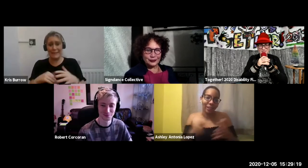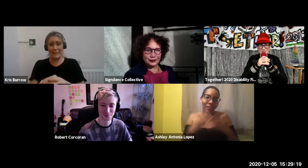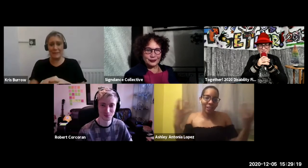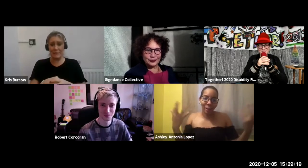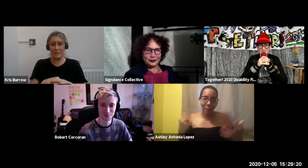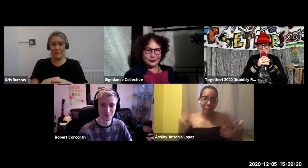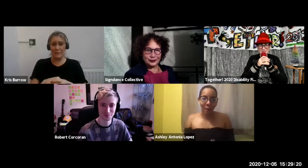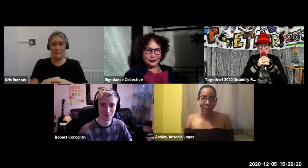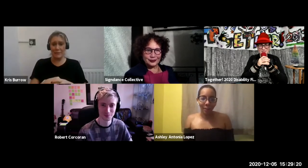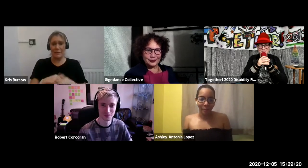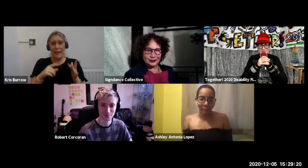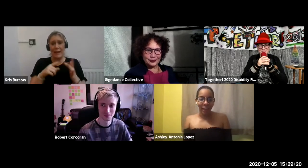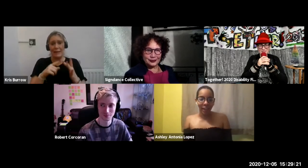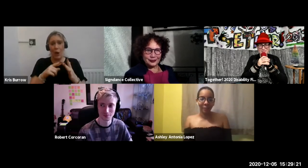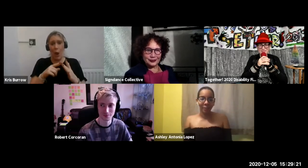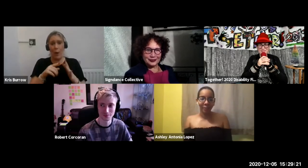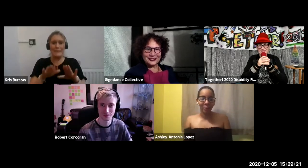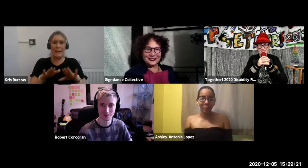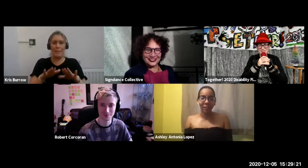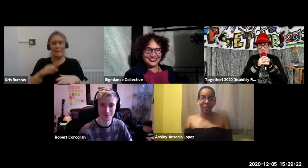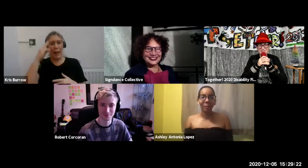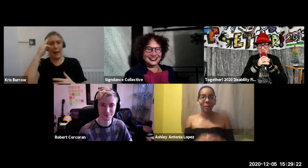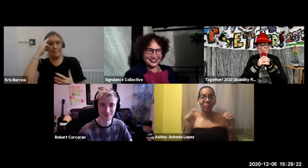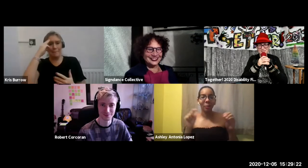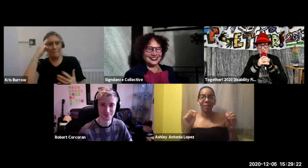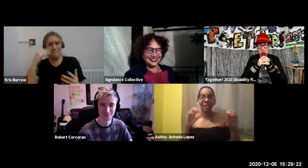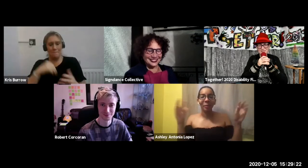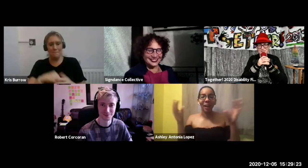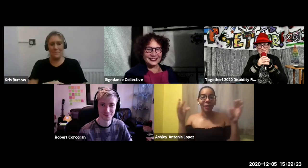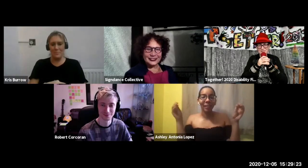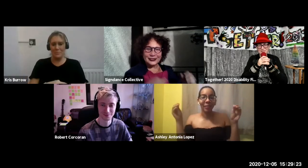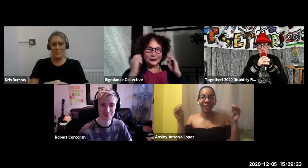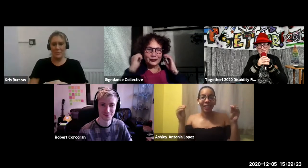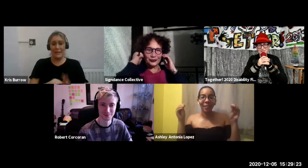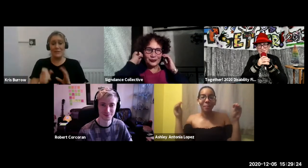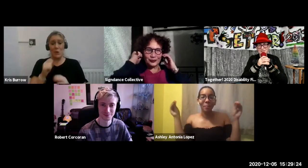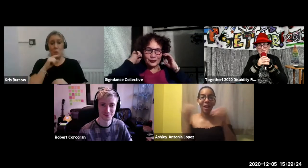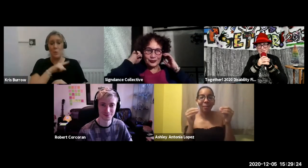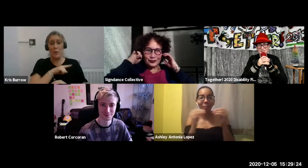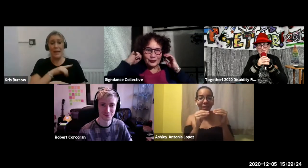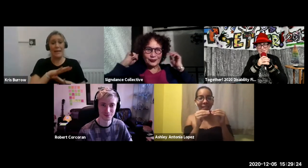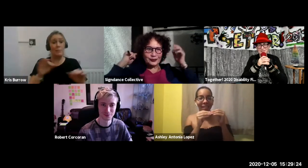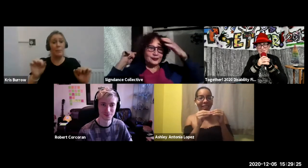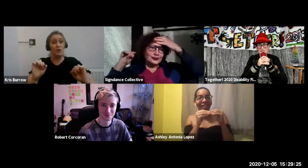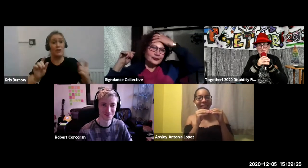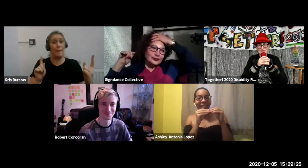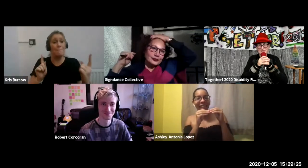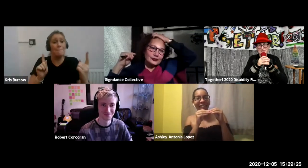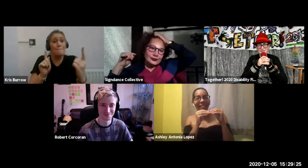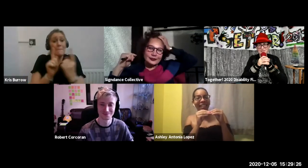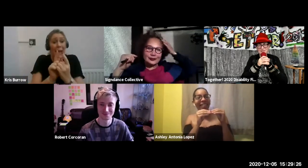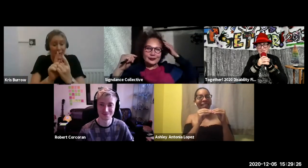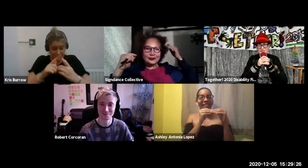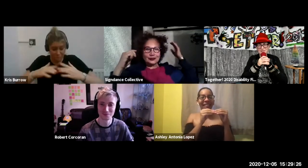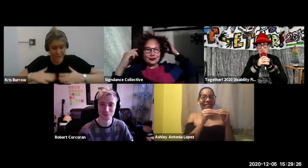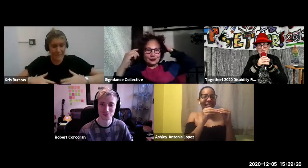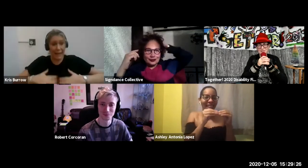he's all like, she's like my mama to me. I love her so much. And what's so weird is that we haven't even like met in person yet.